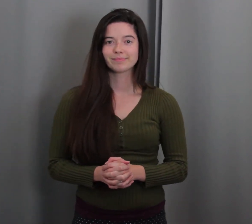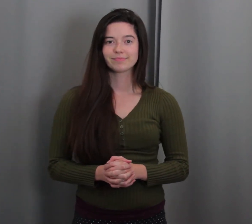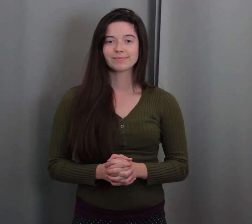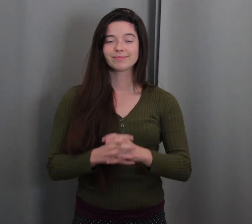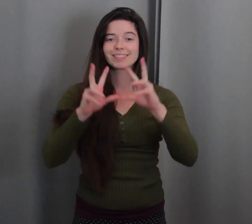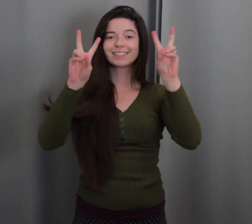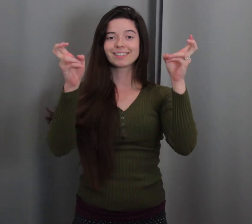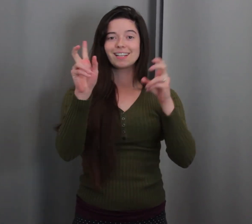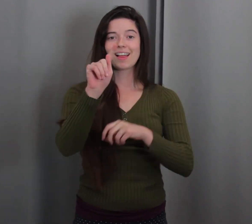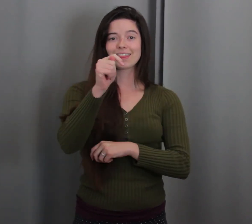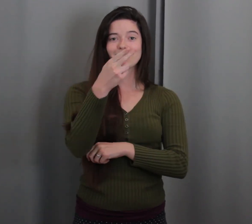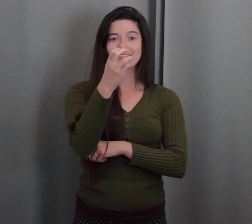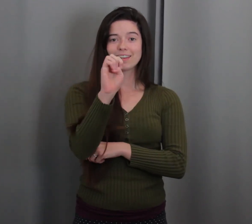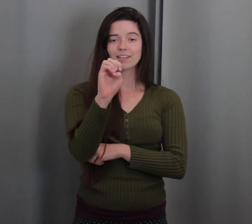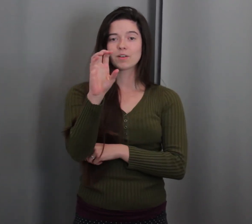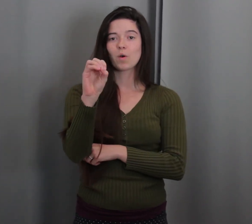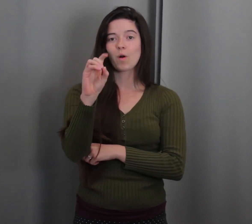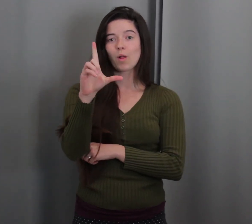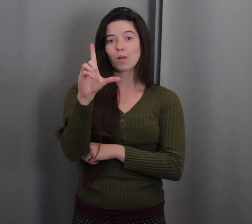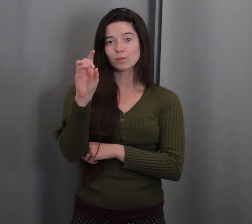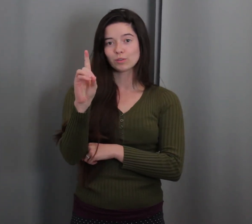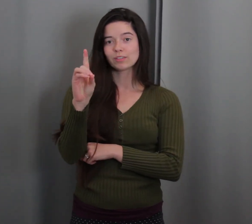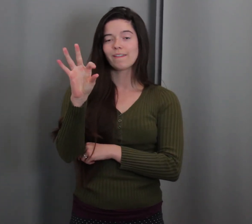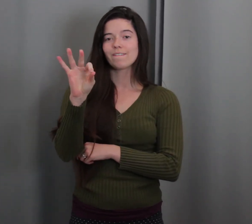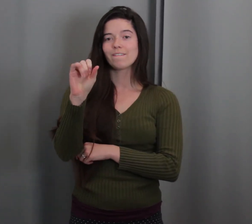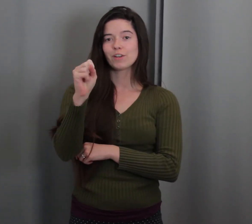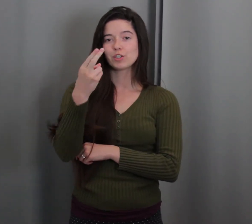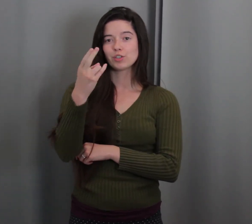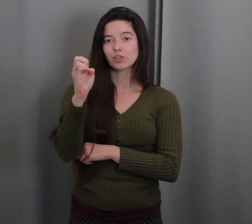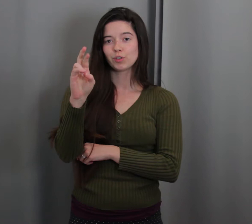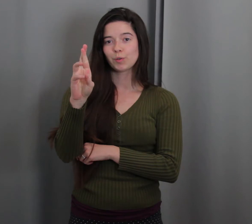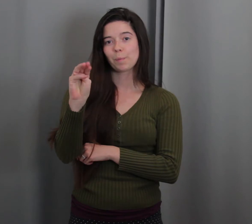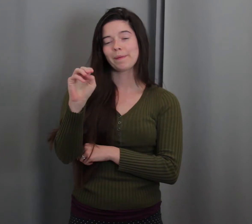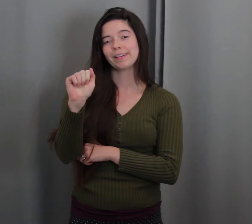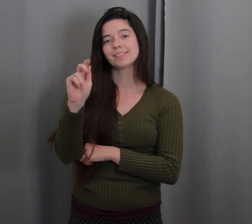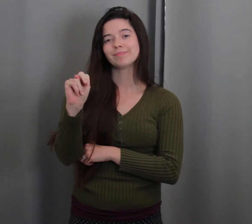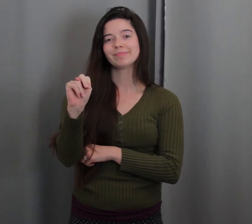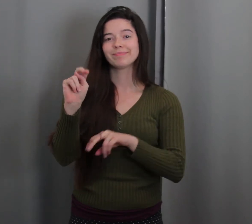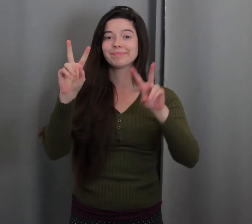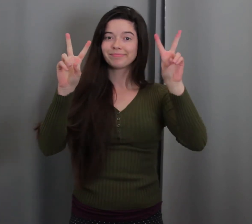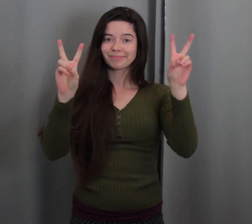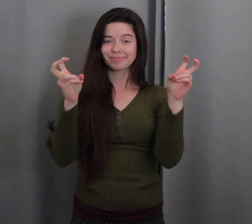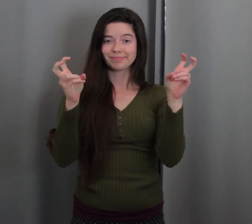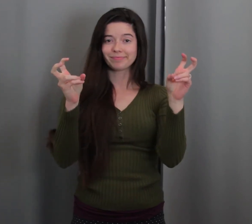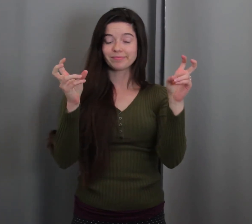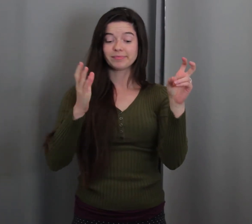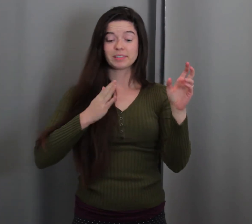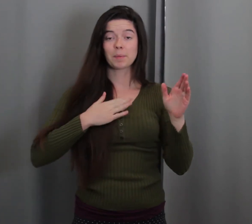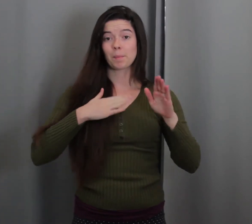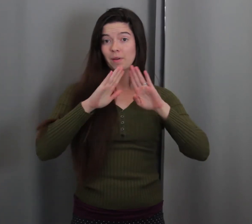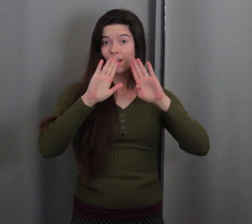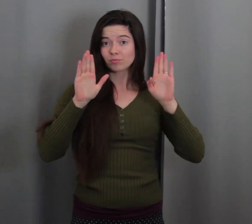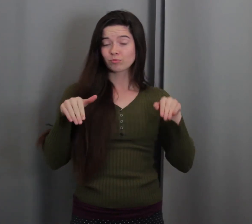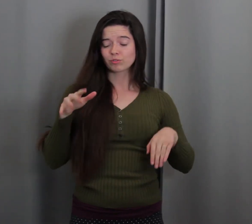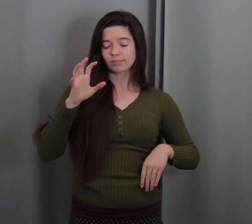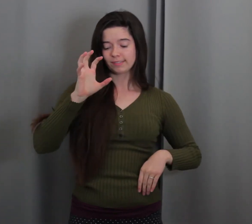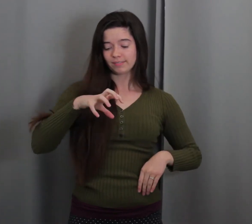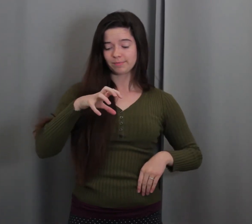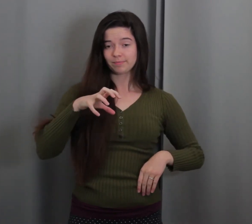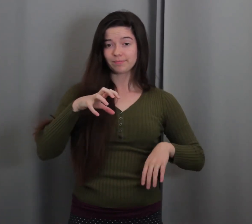The Old Fisherman. Our house was directly across the street from the clinic entrance